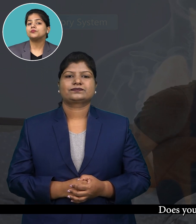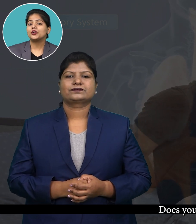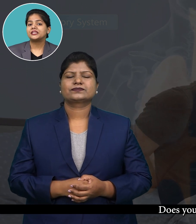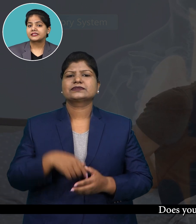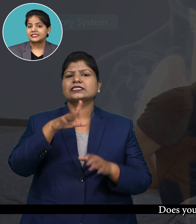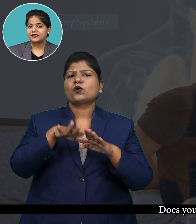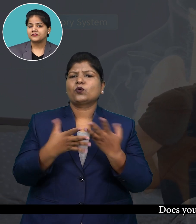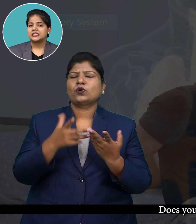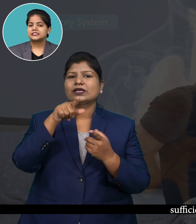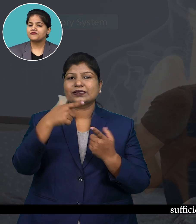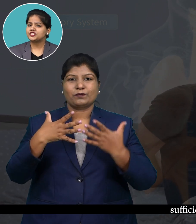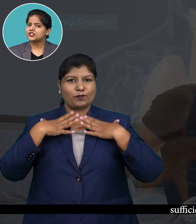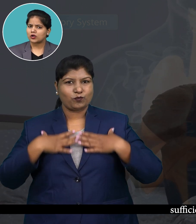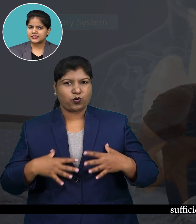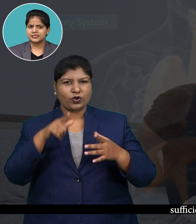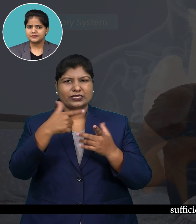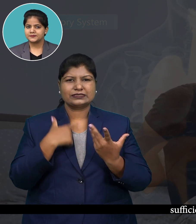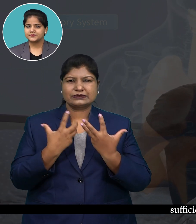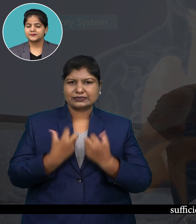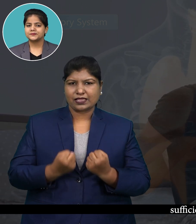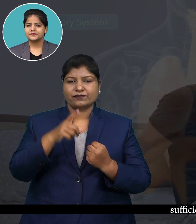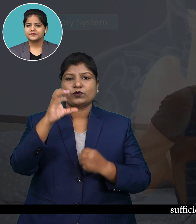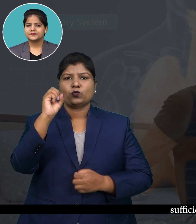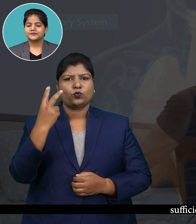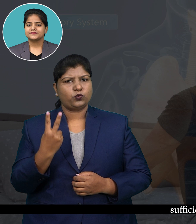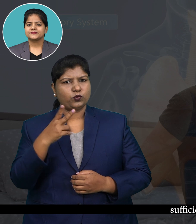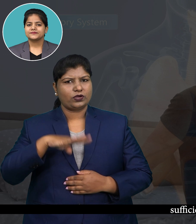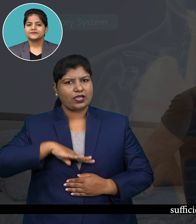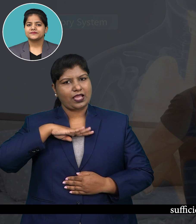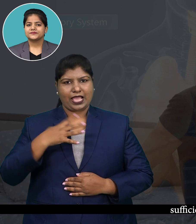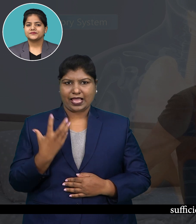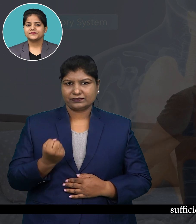Does your body receive sufficient oxygen?